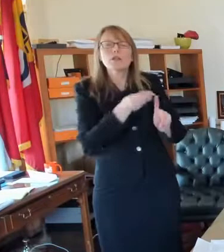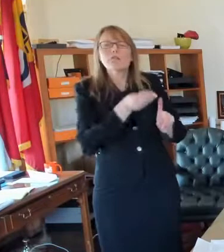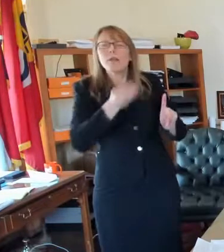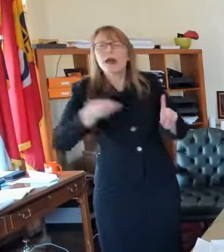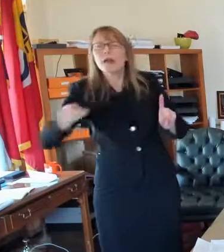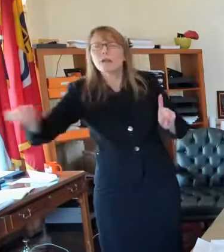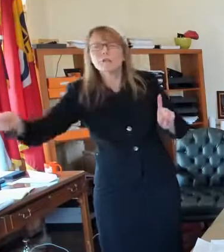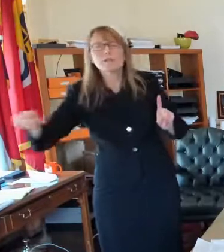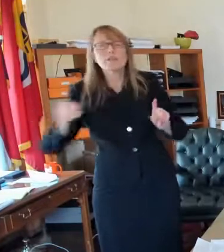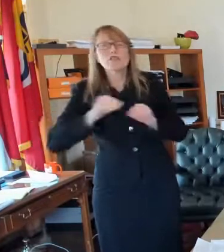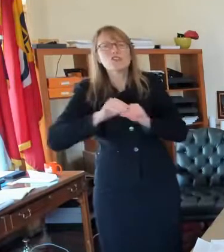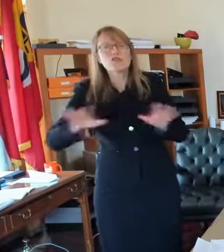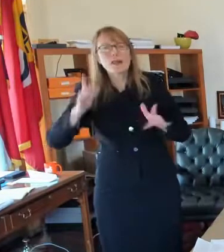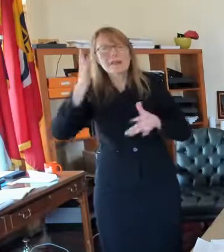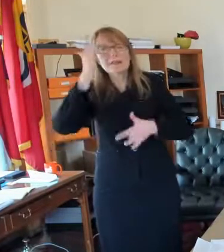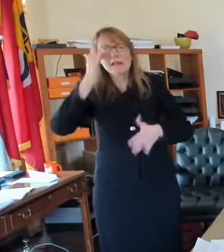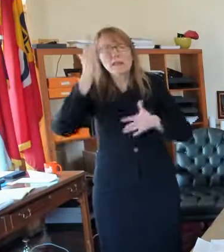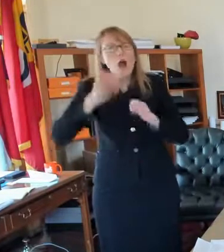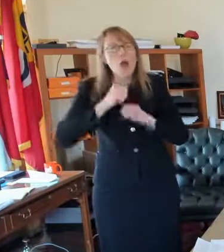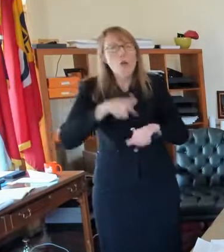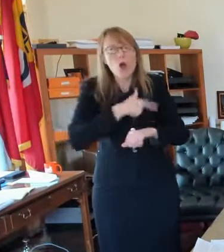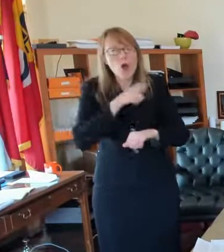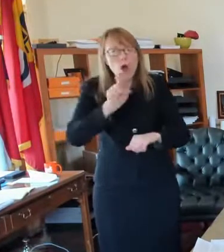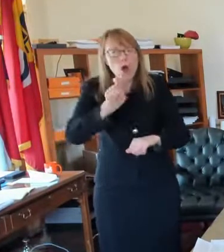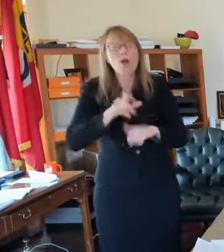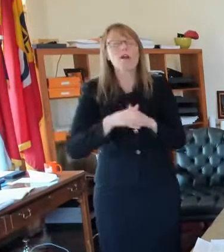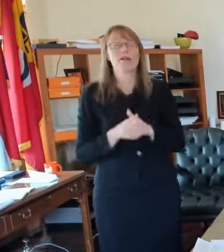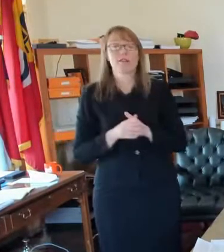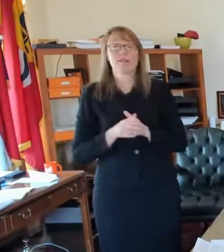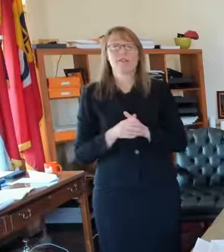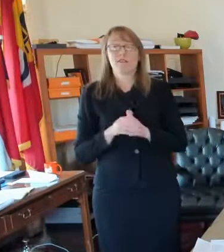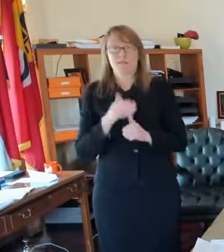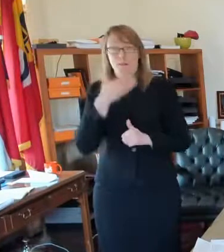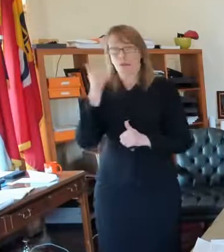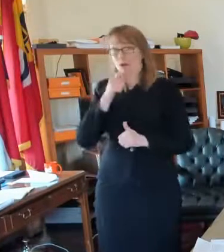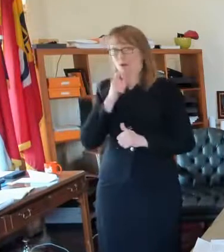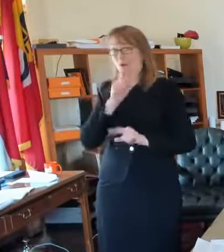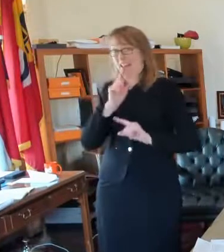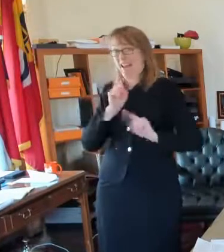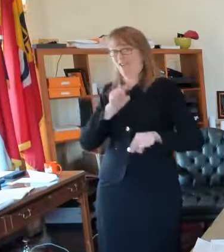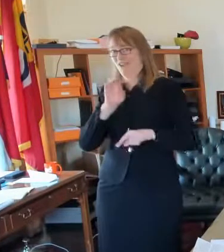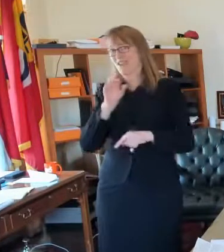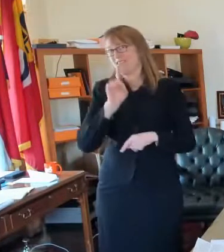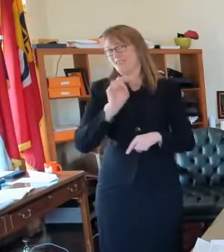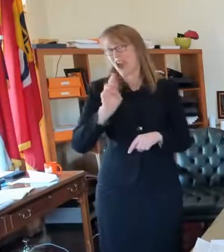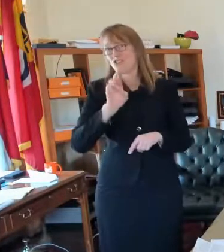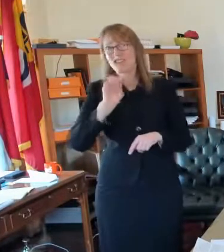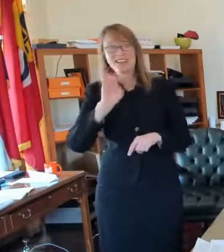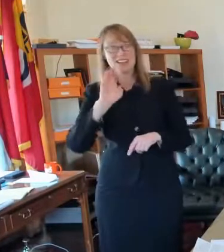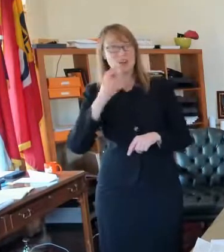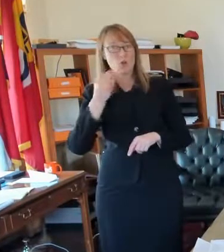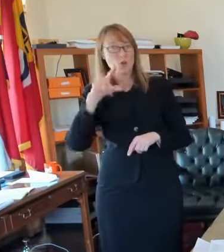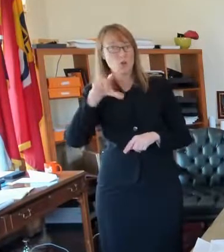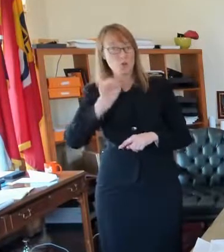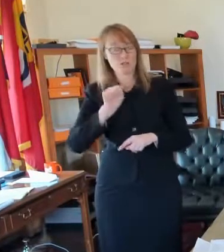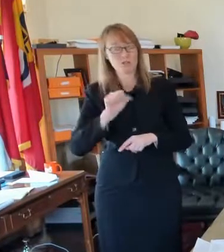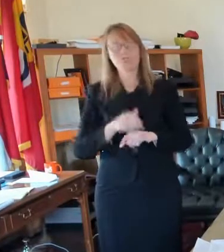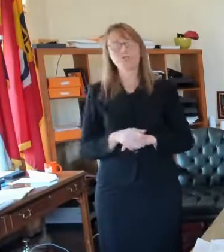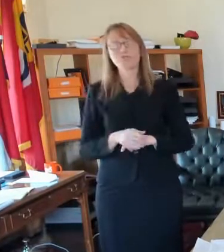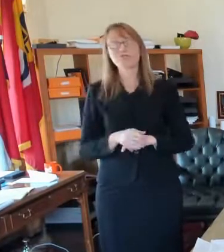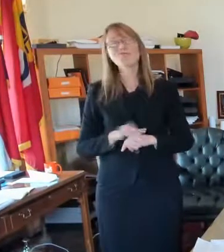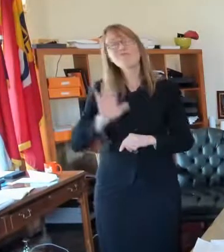my understanding that his recommendation is that individuals who have tested positive would